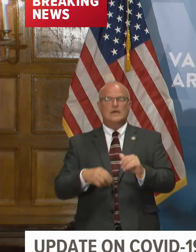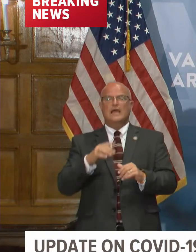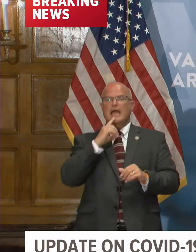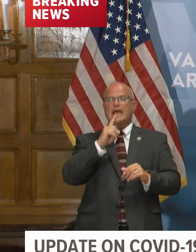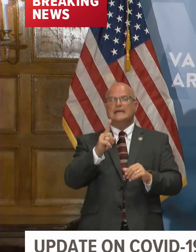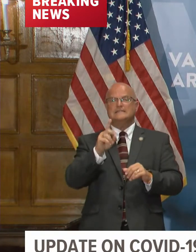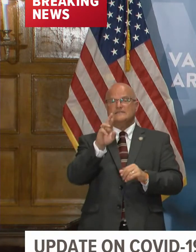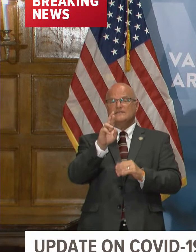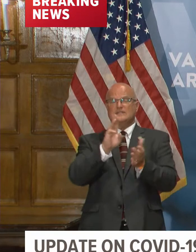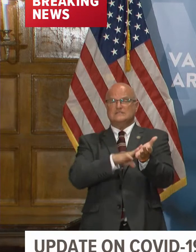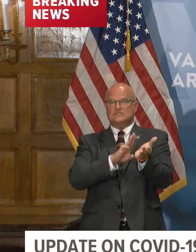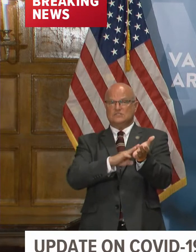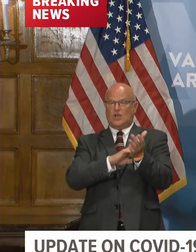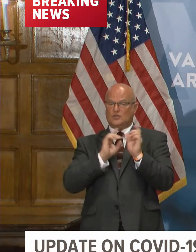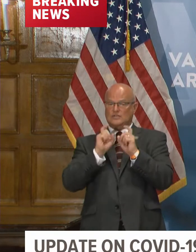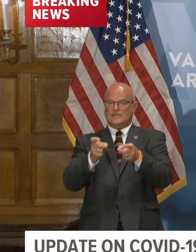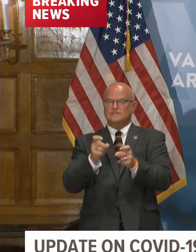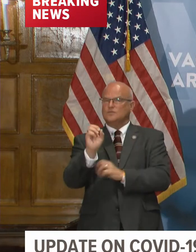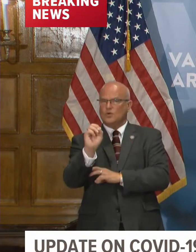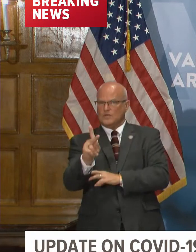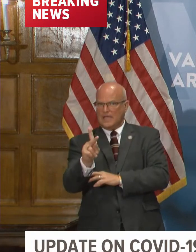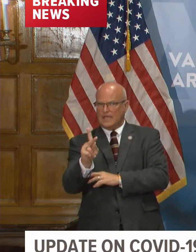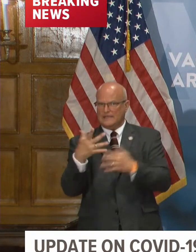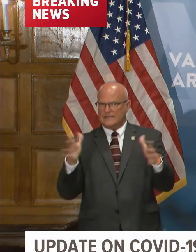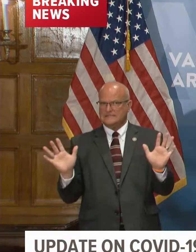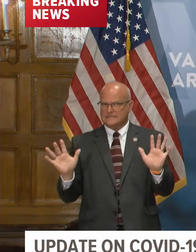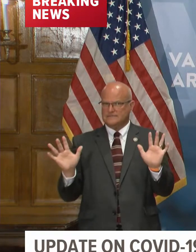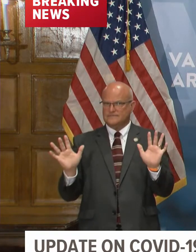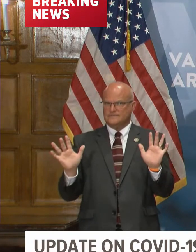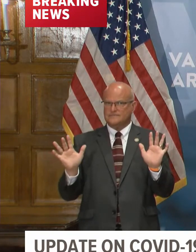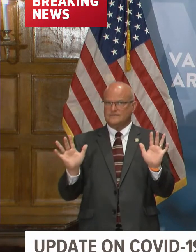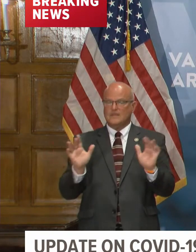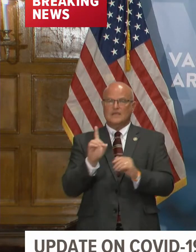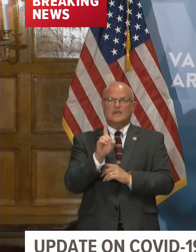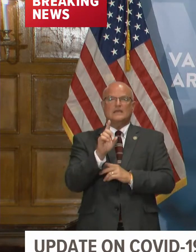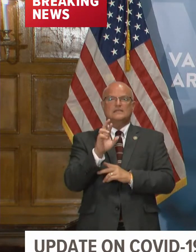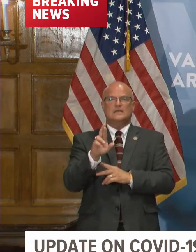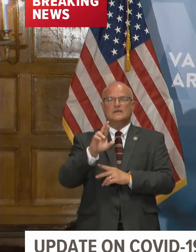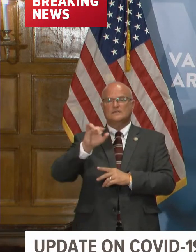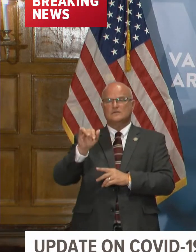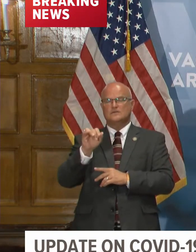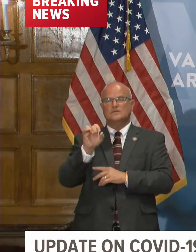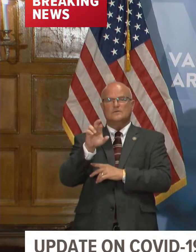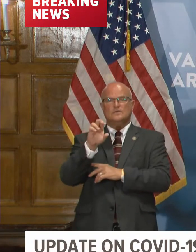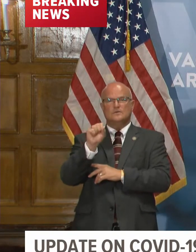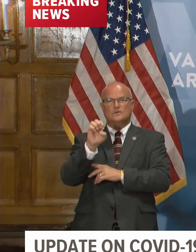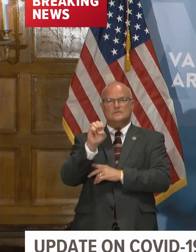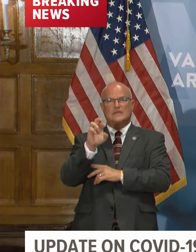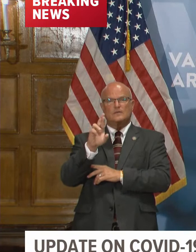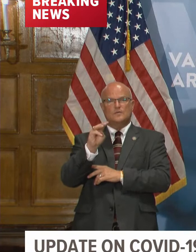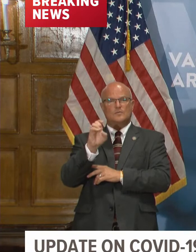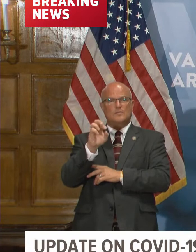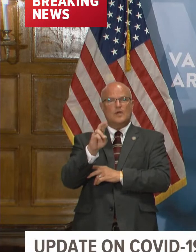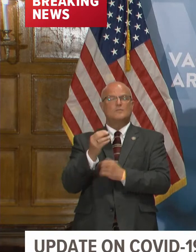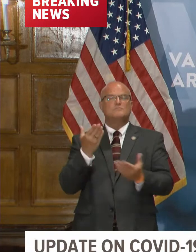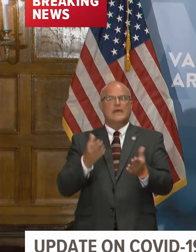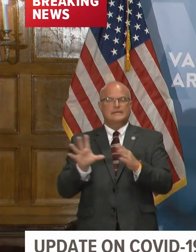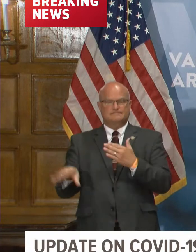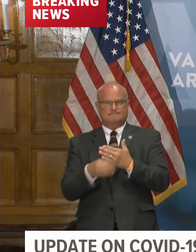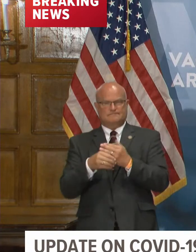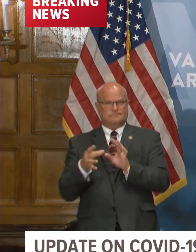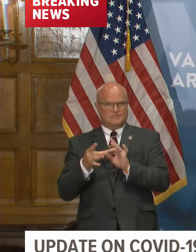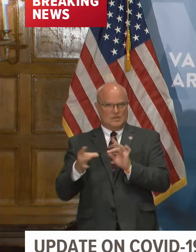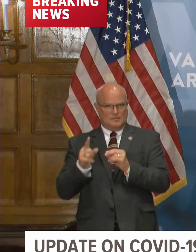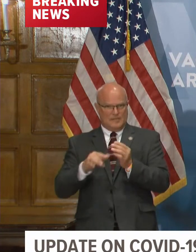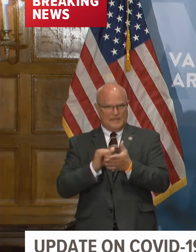as prescribed by their physician. And Dr. Romero might have some additional items to say